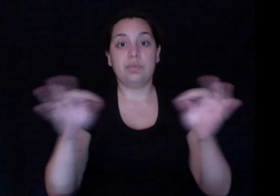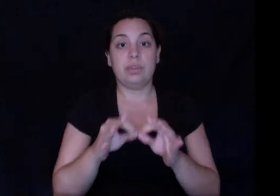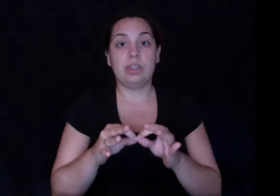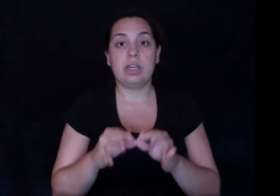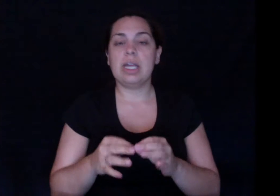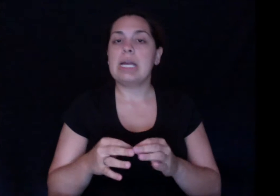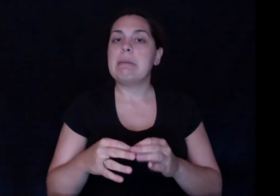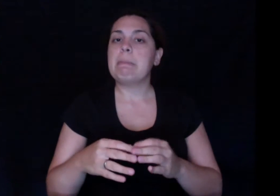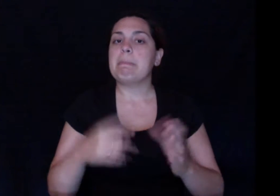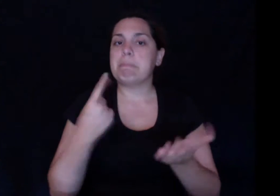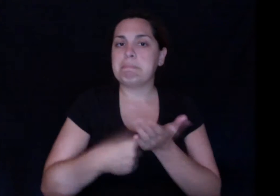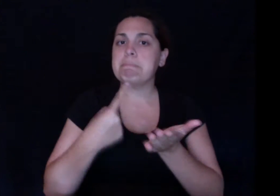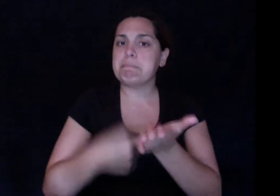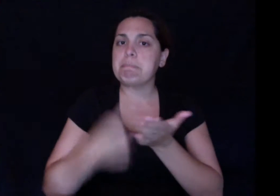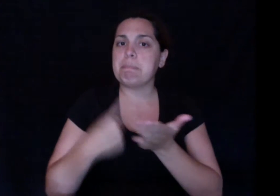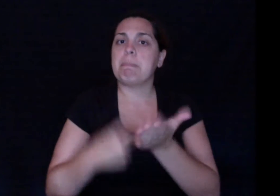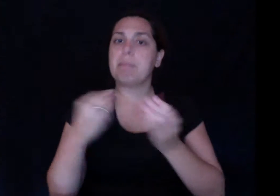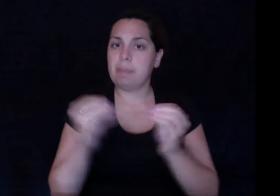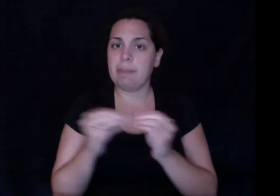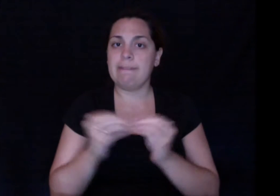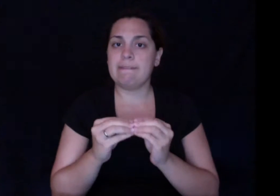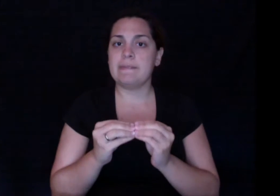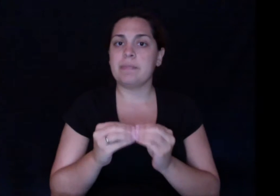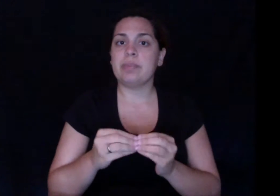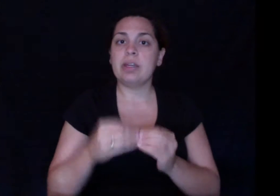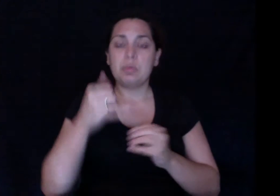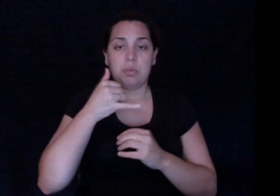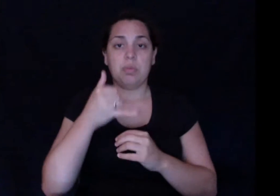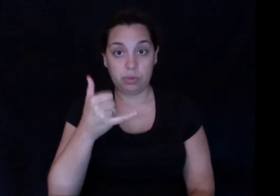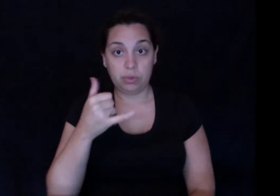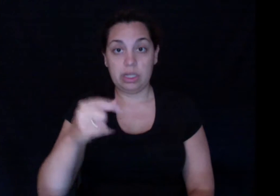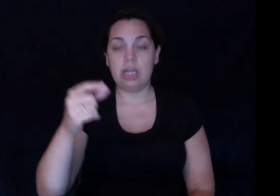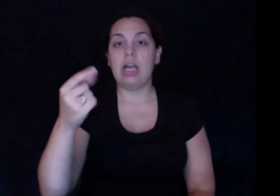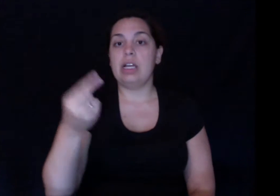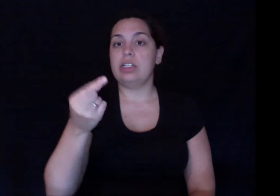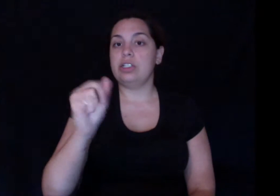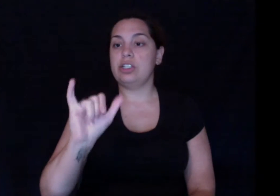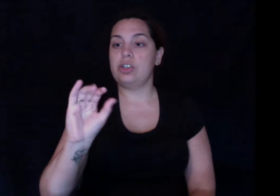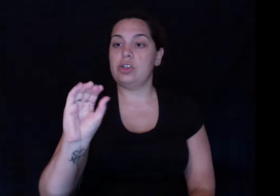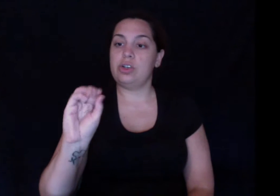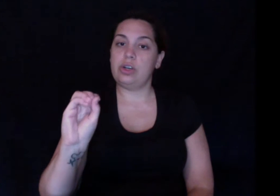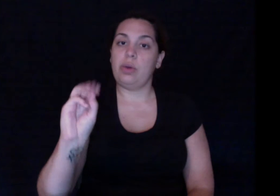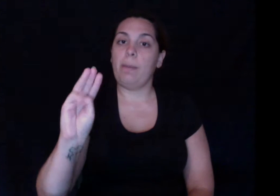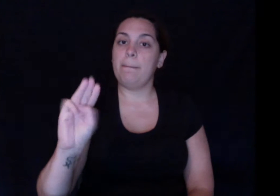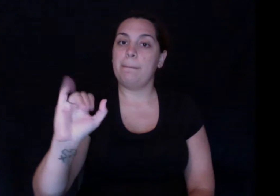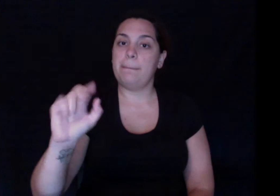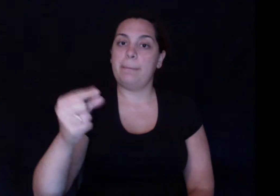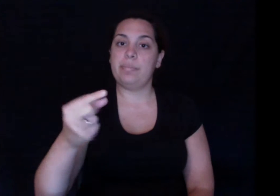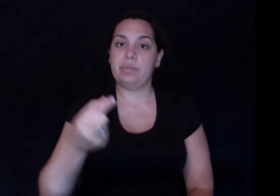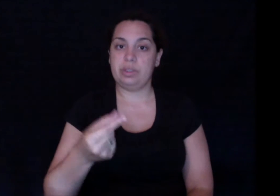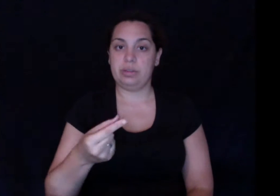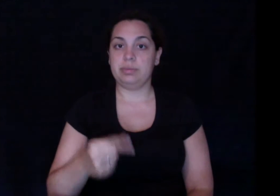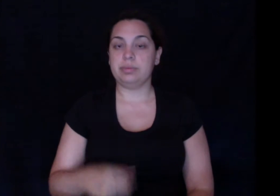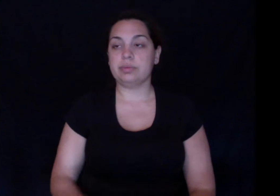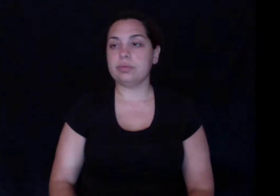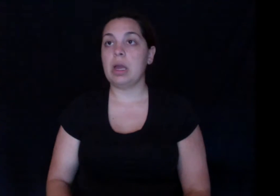body develop an antibody that was perfect for this Rhesus immunization program. To speak on this further, here is Zhao Ming Gibb of the Australian Red